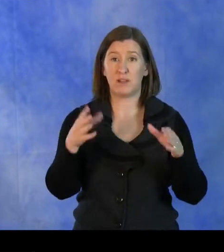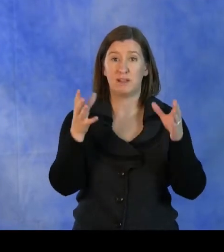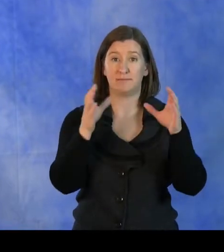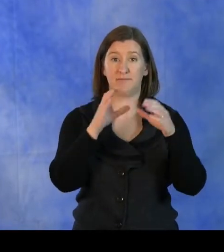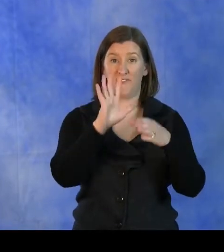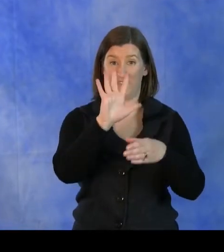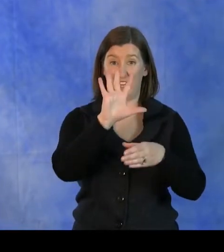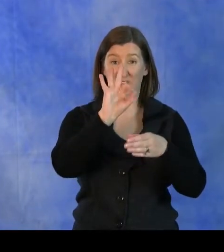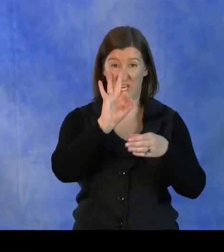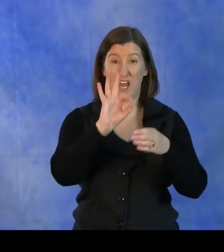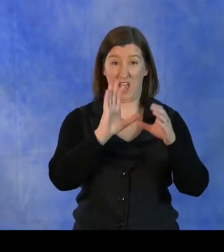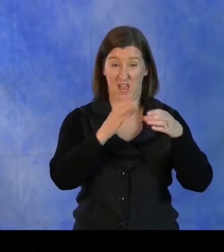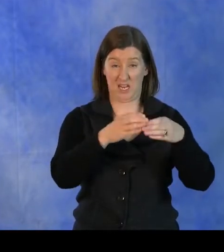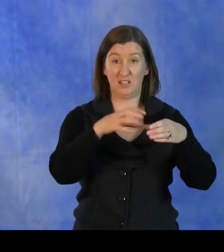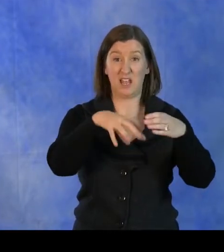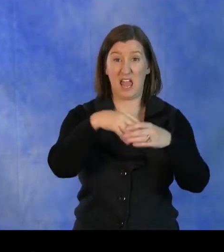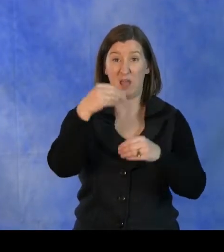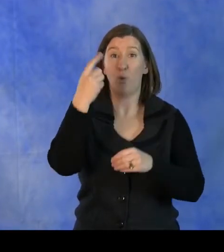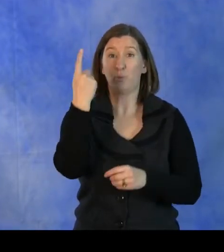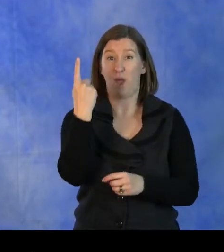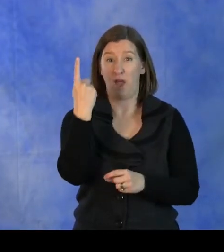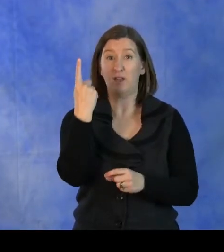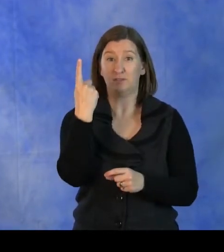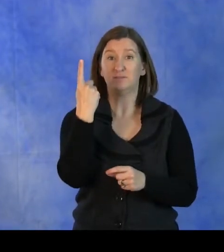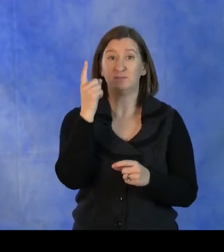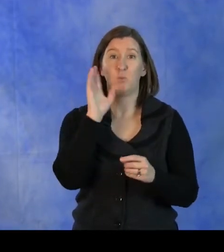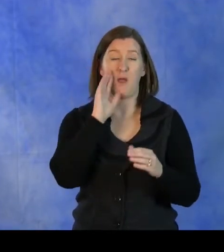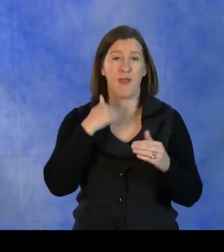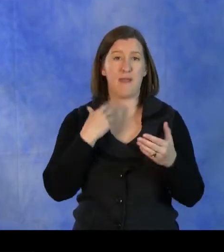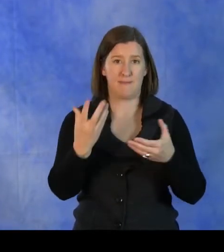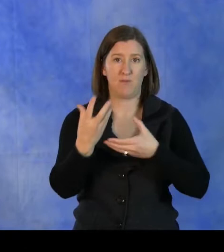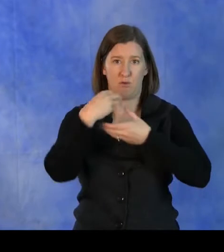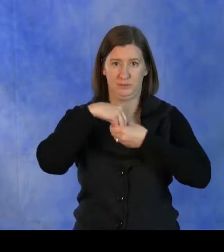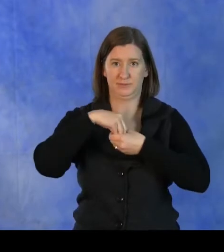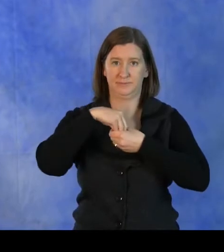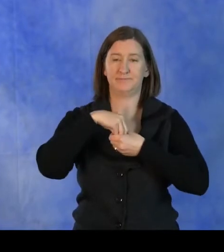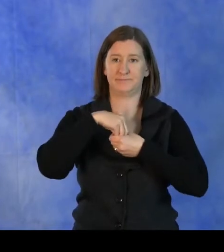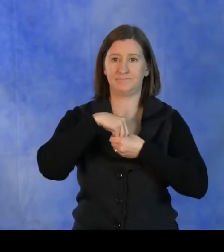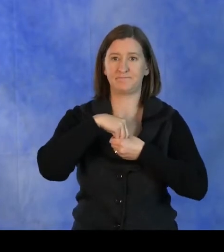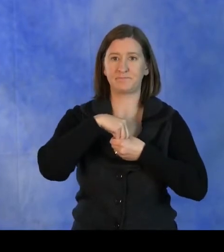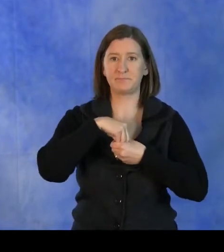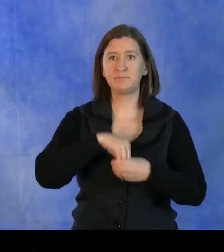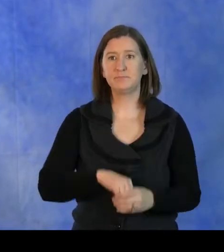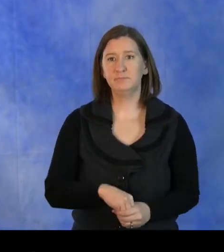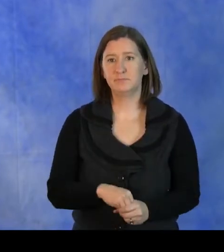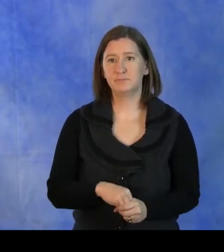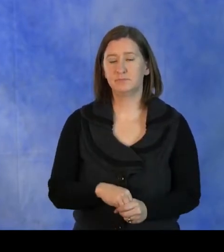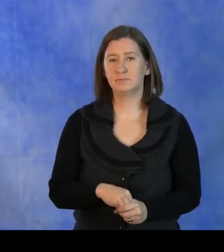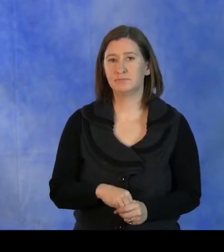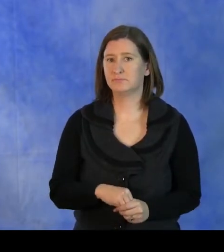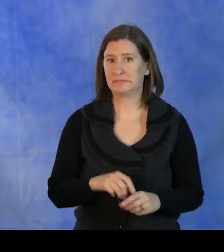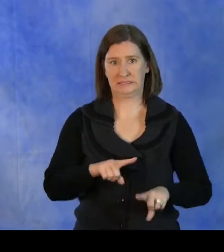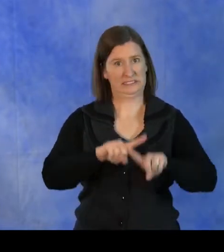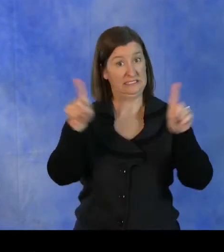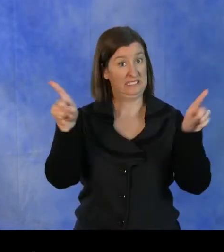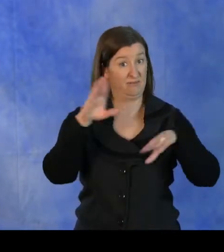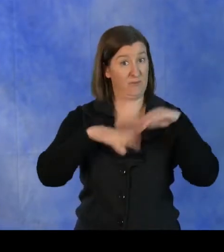found that deaf children are 1 out of 59 will have